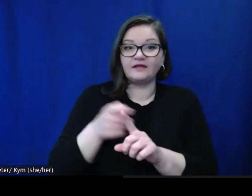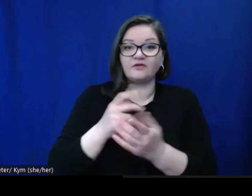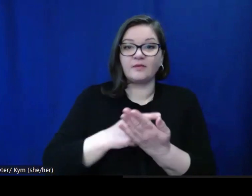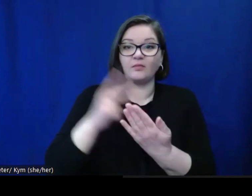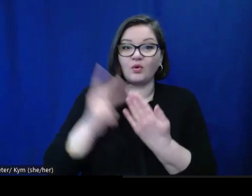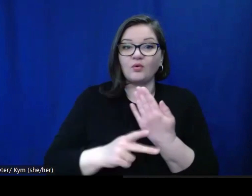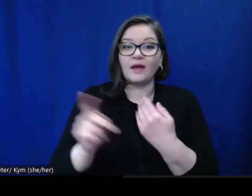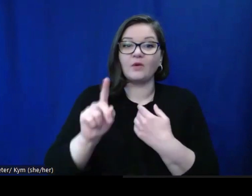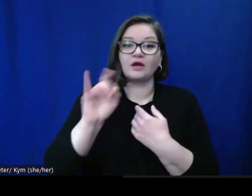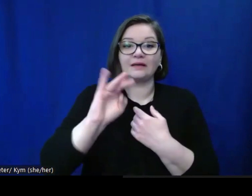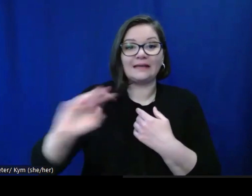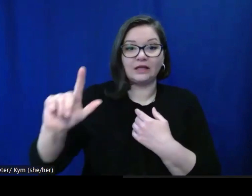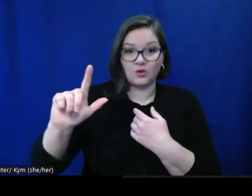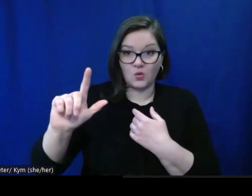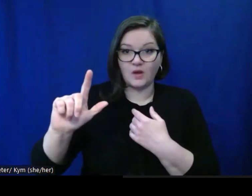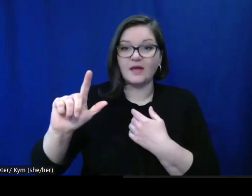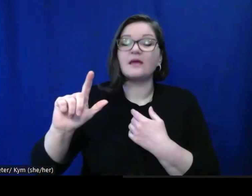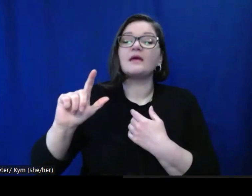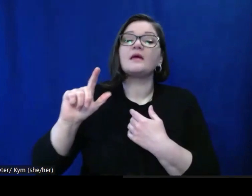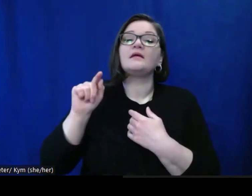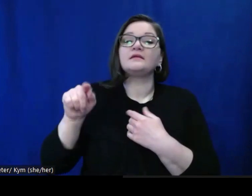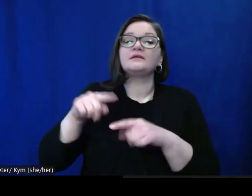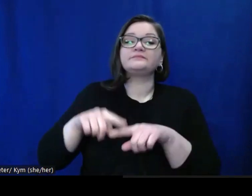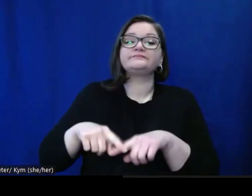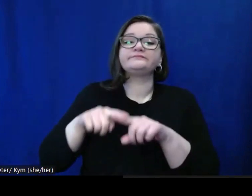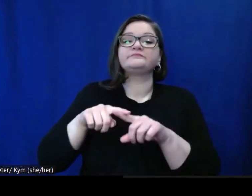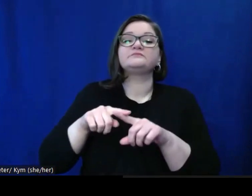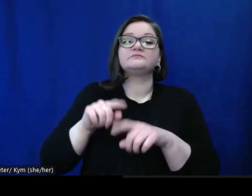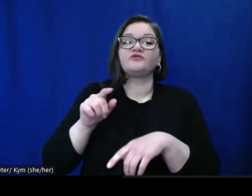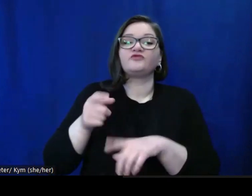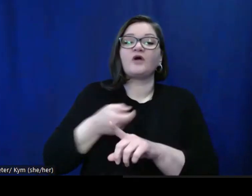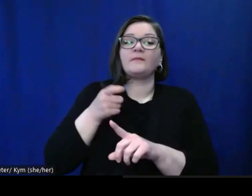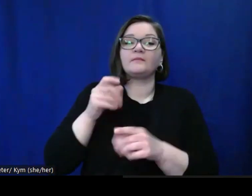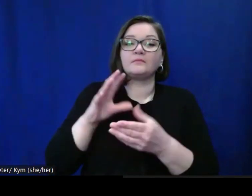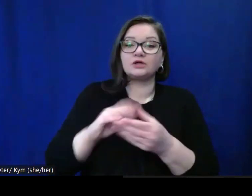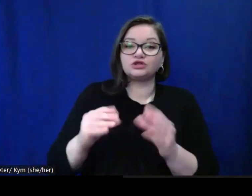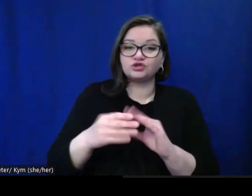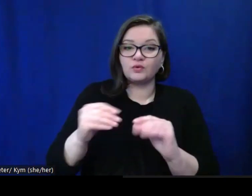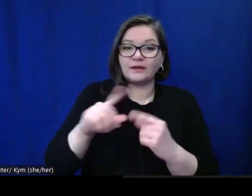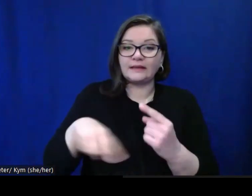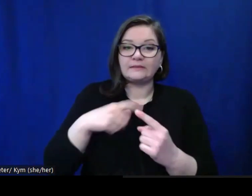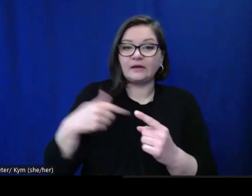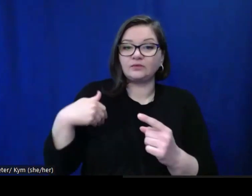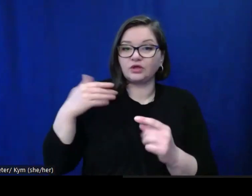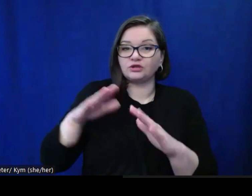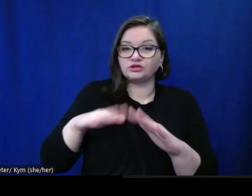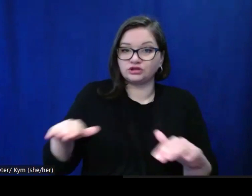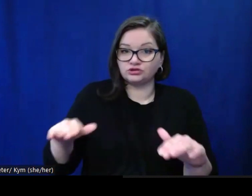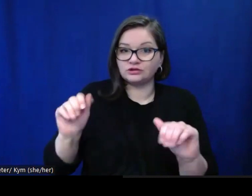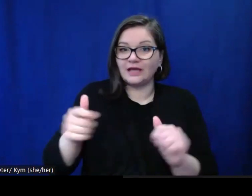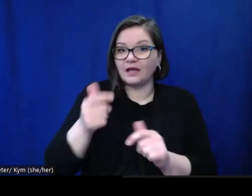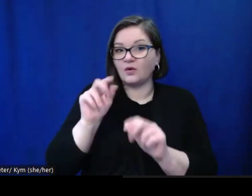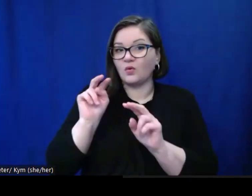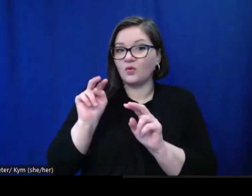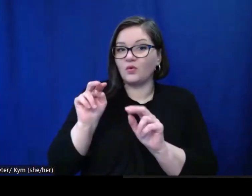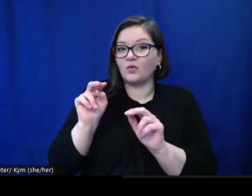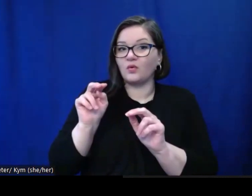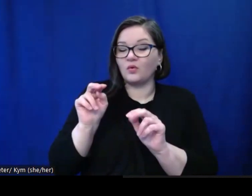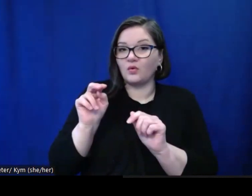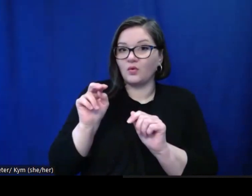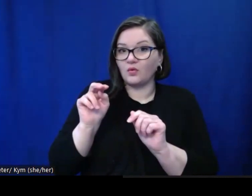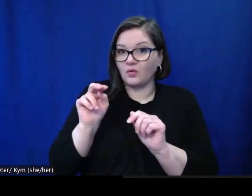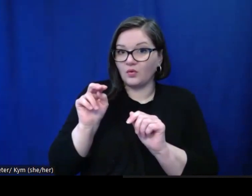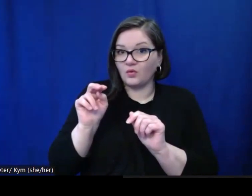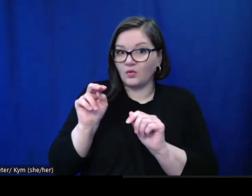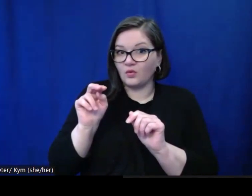Illinois. And this was based off of the stories that young children can watch and that grown-ups